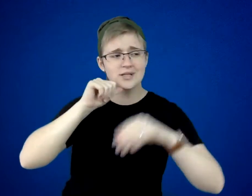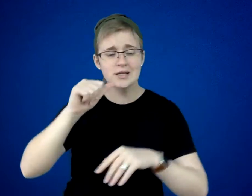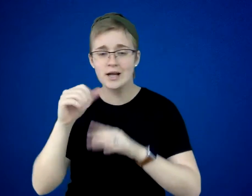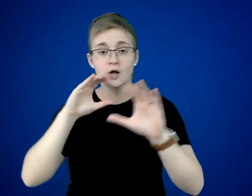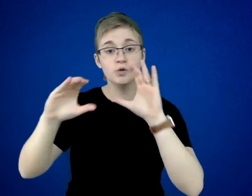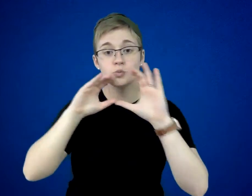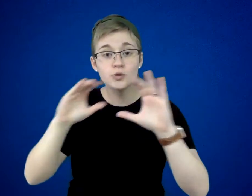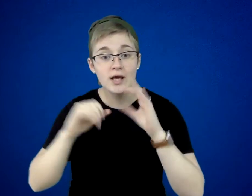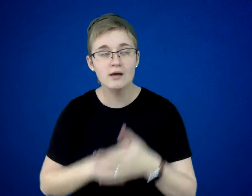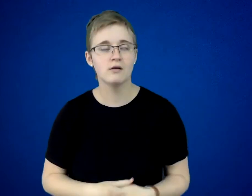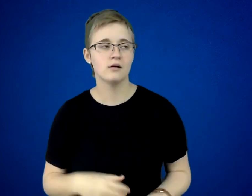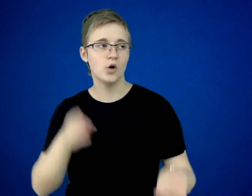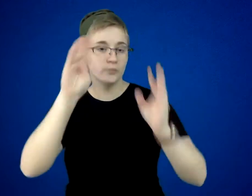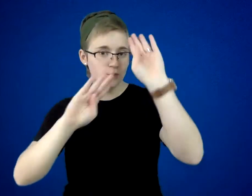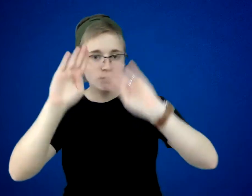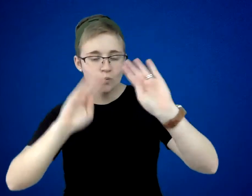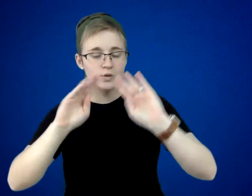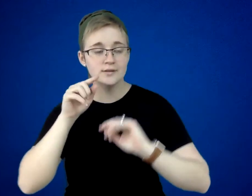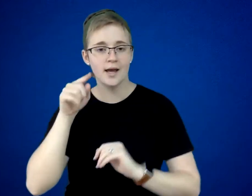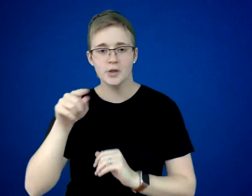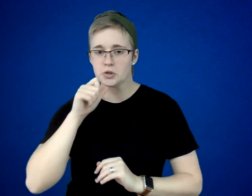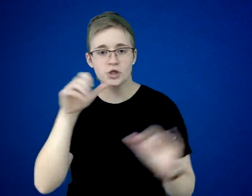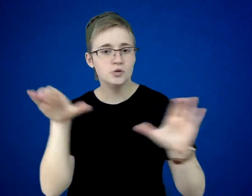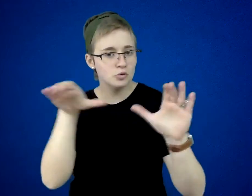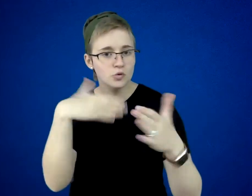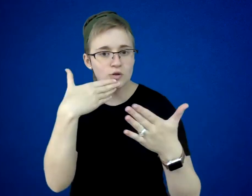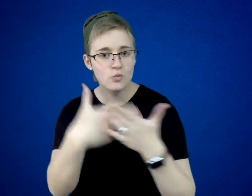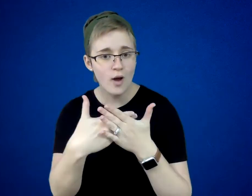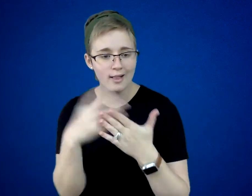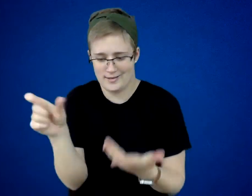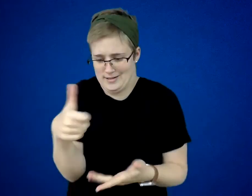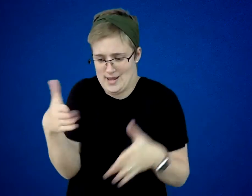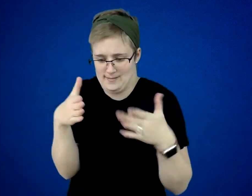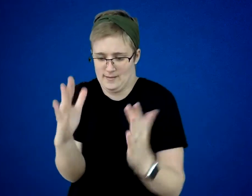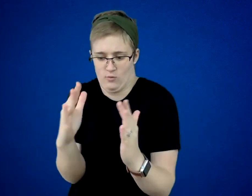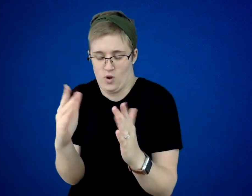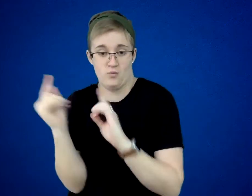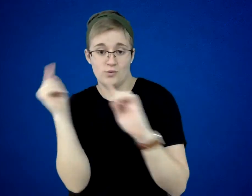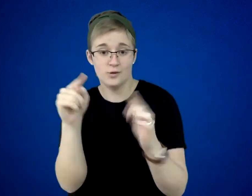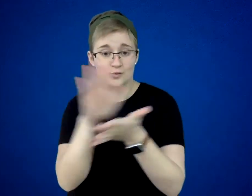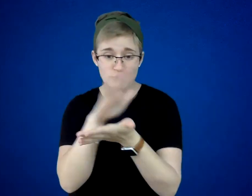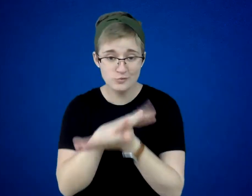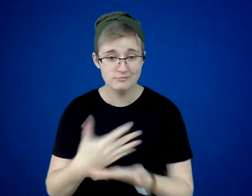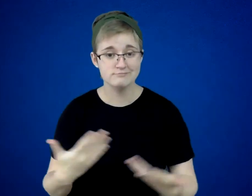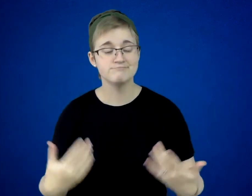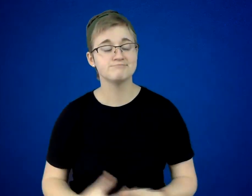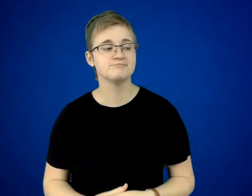communicate. Worried that he wasn't doing well in any way at school. "It's about